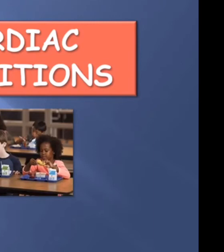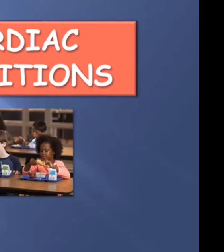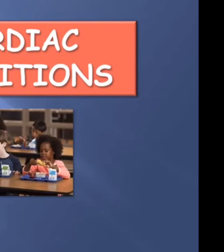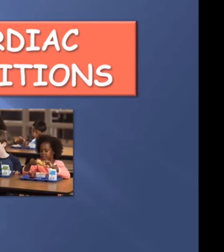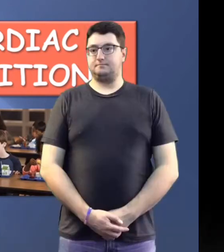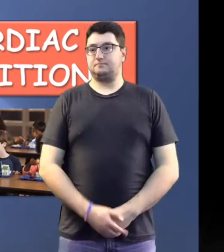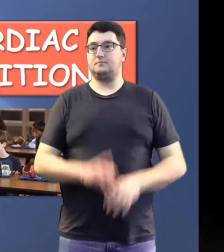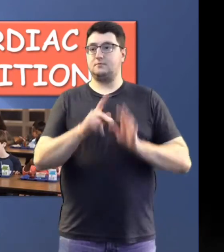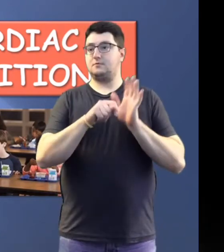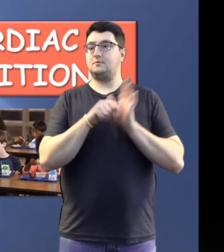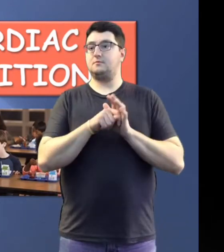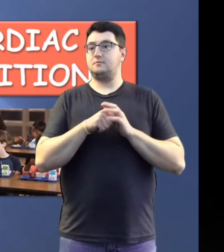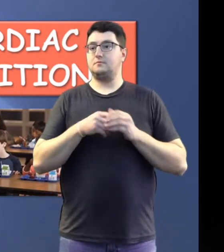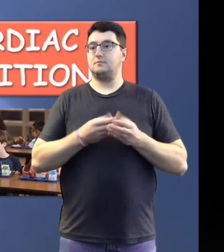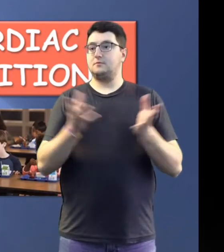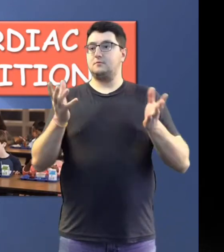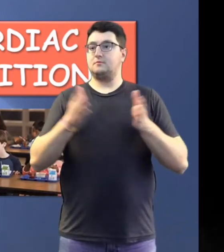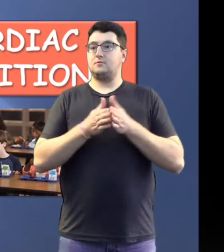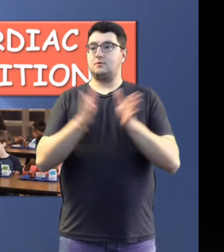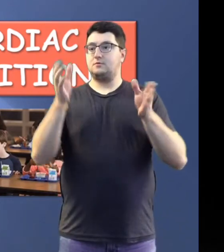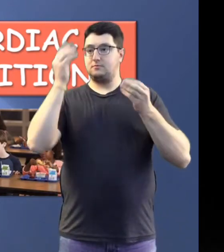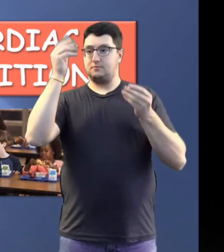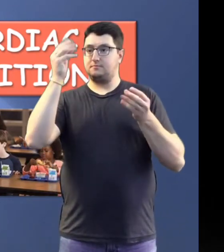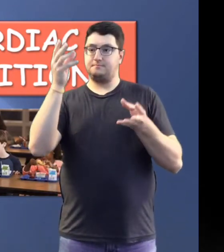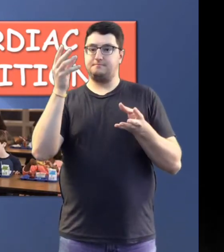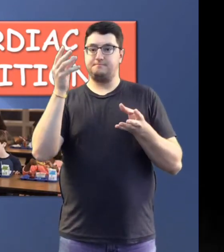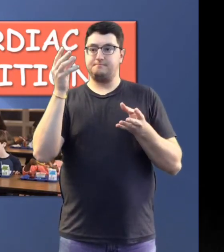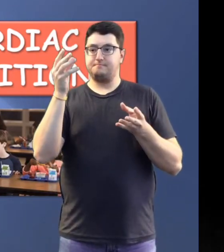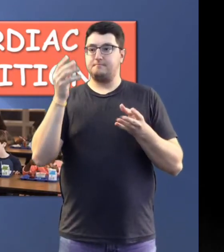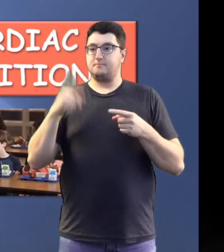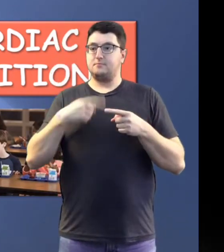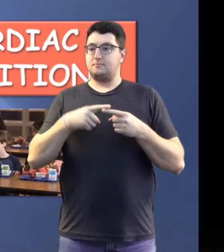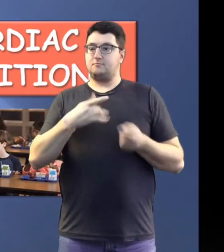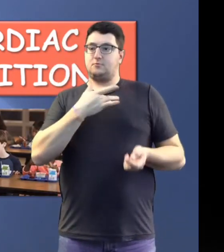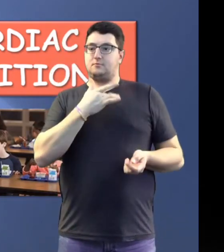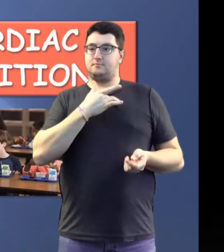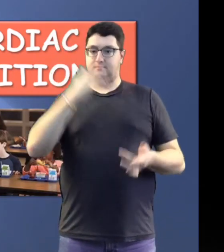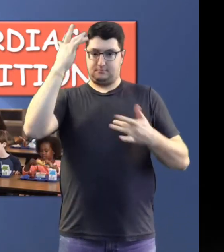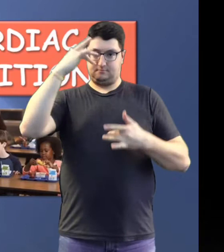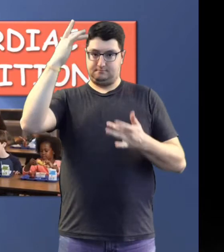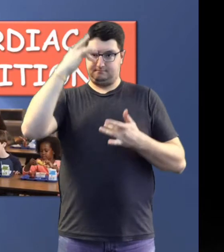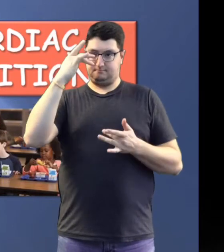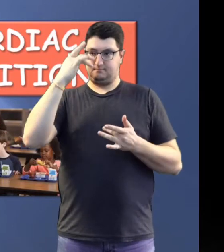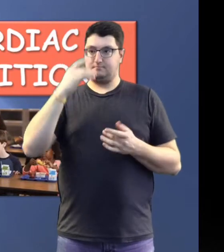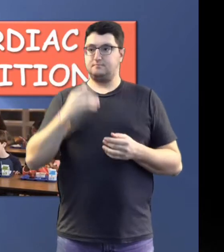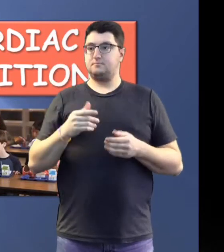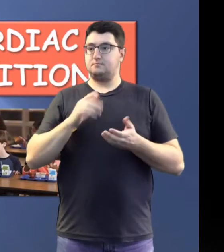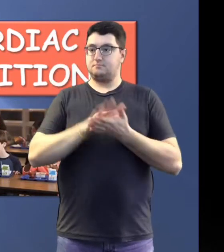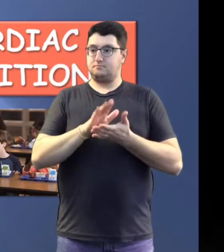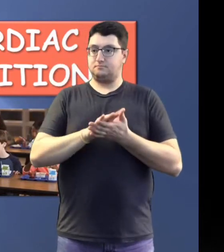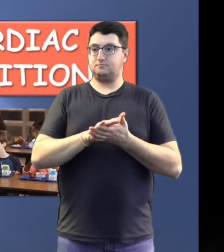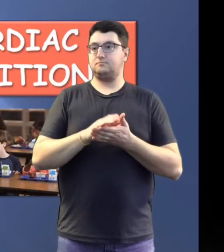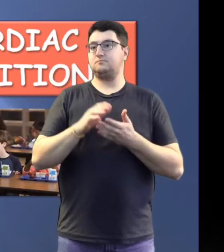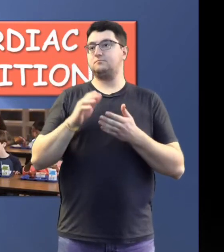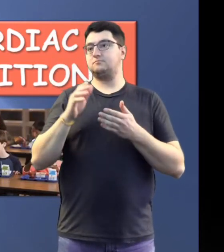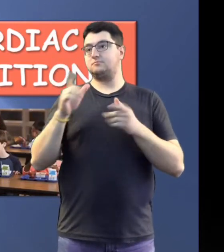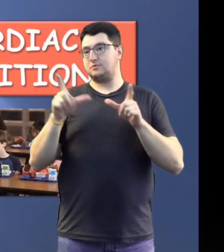information about cardiac conditions to schools, licensed childcare facilities, and agencies providing